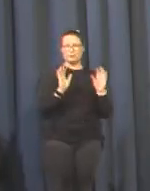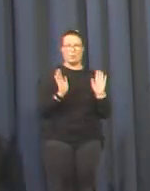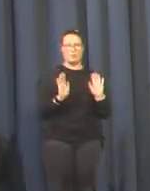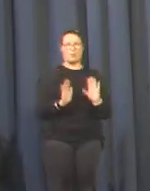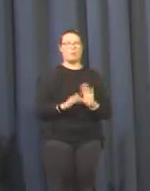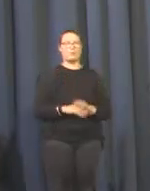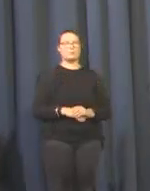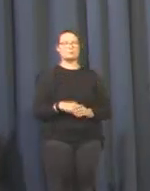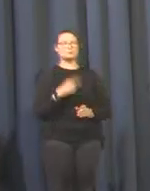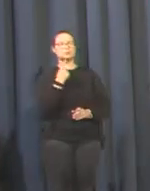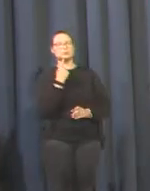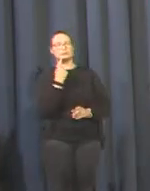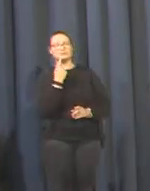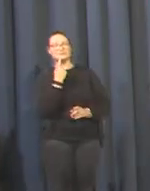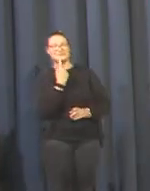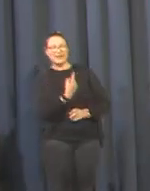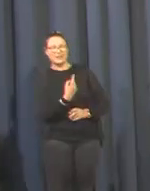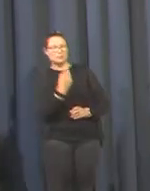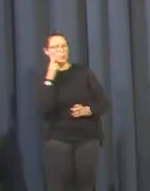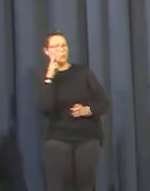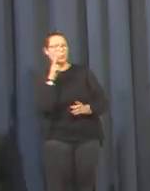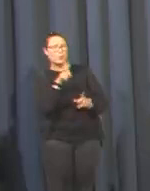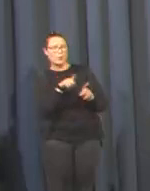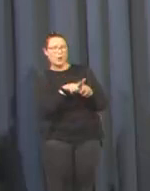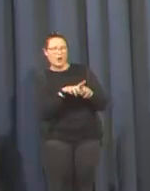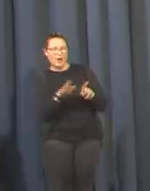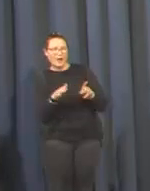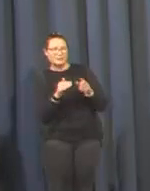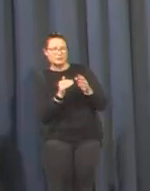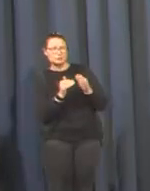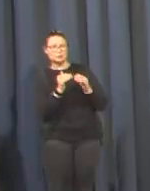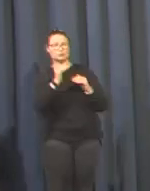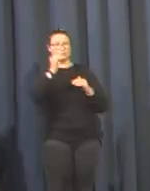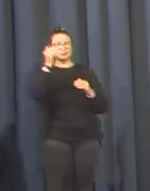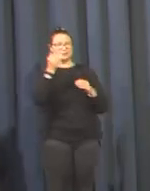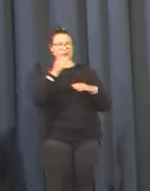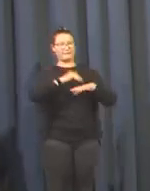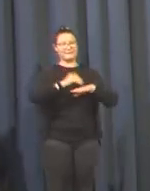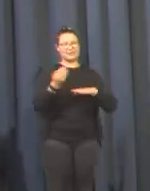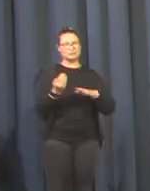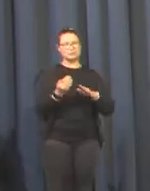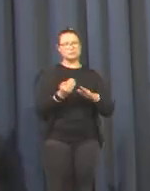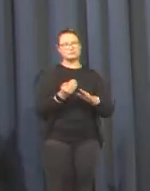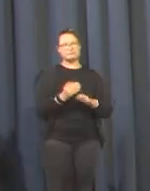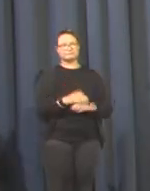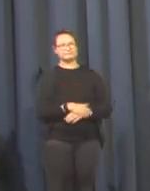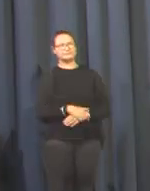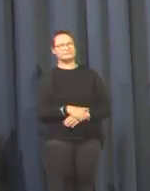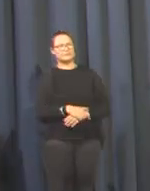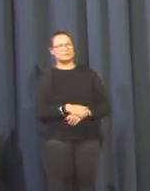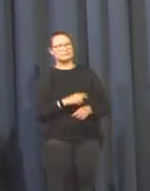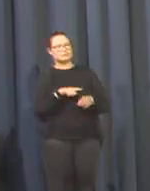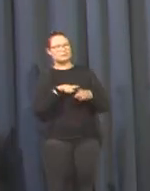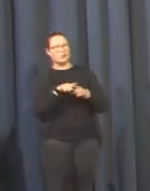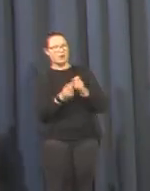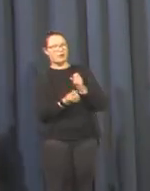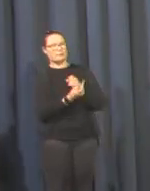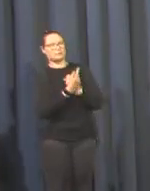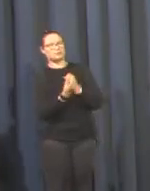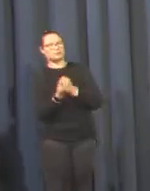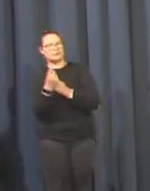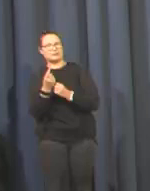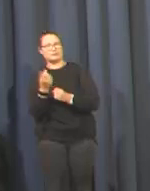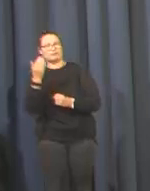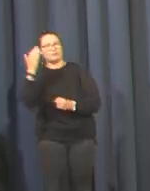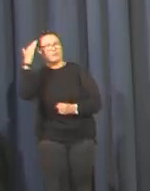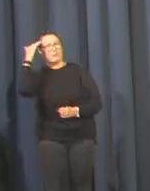doesn't look like it's been a major contributor to blood lead levels. And we're just taking the opportunity to remind people that there are